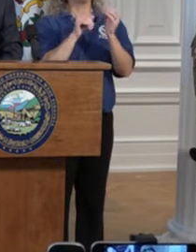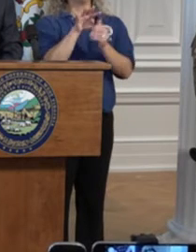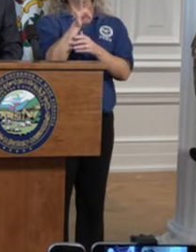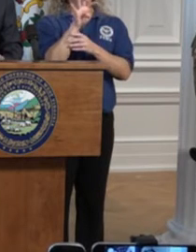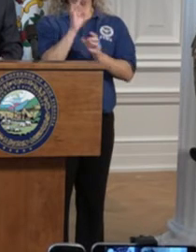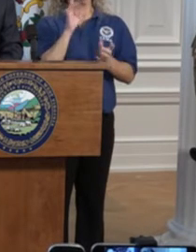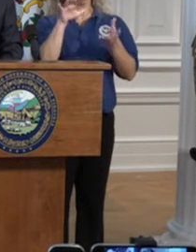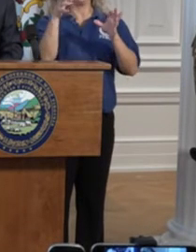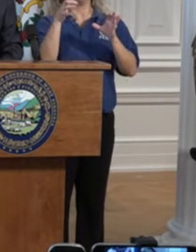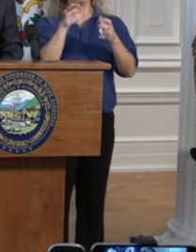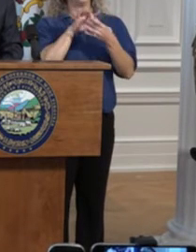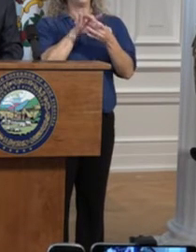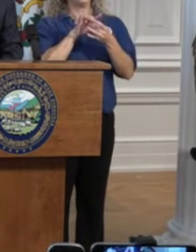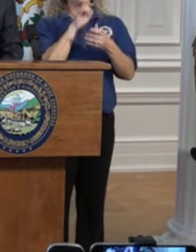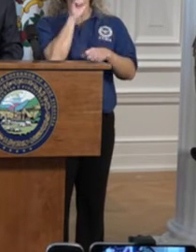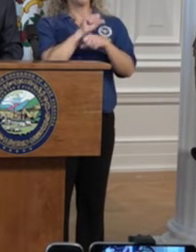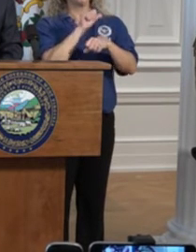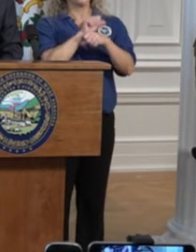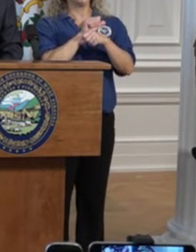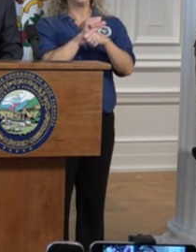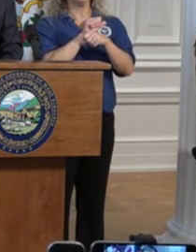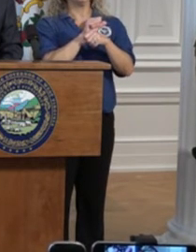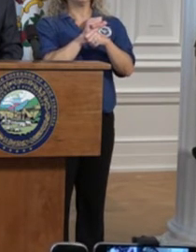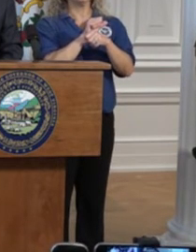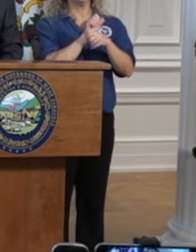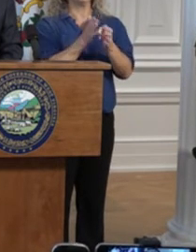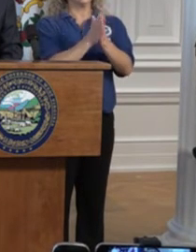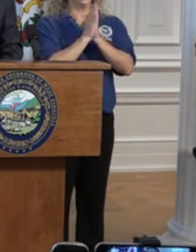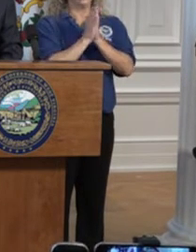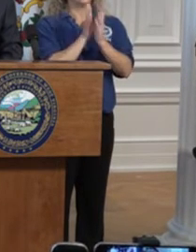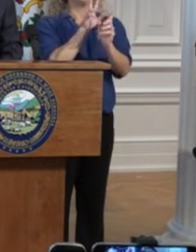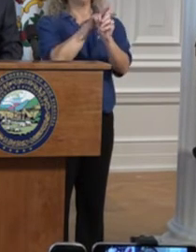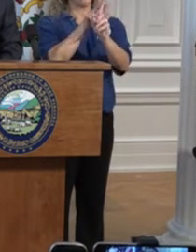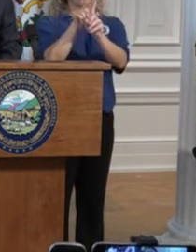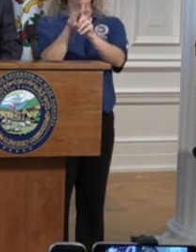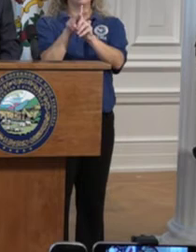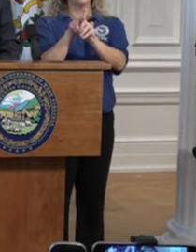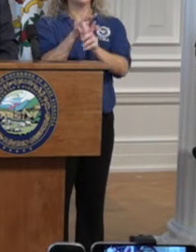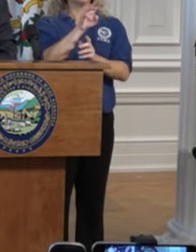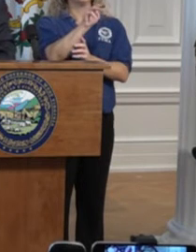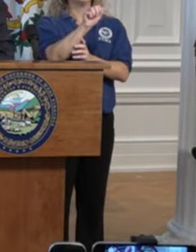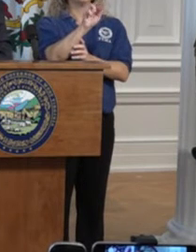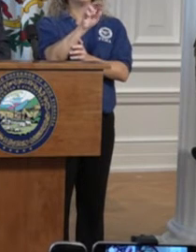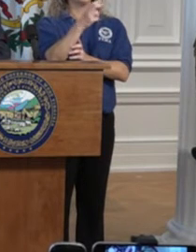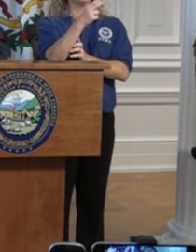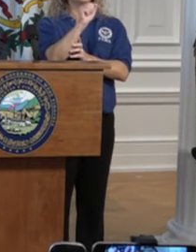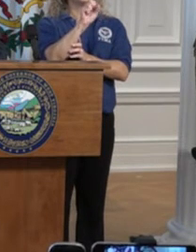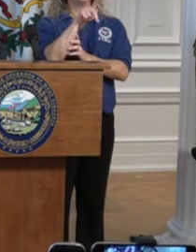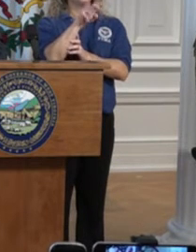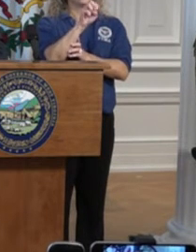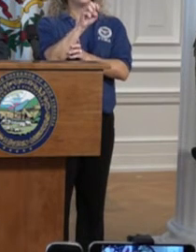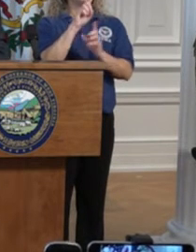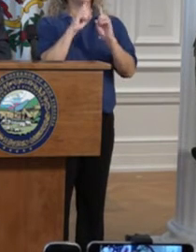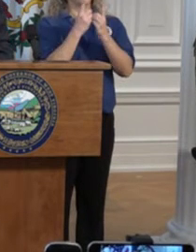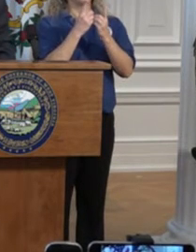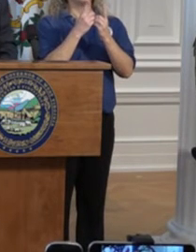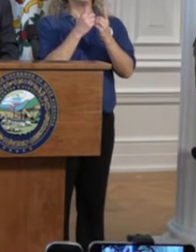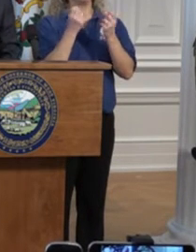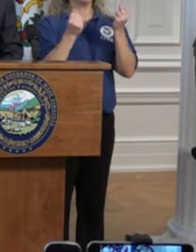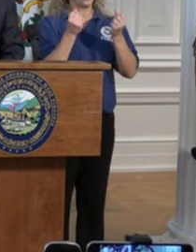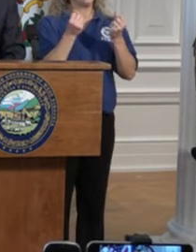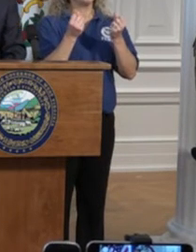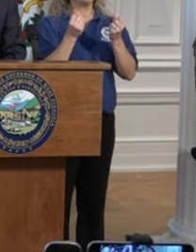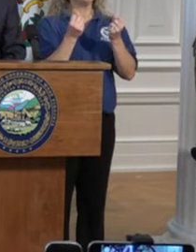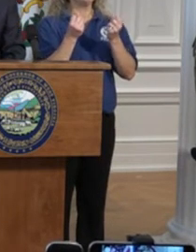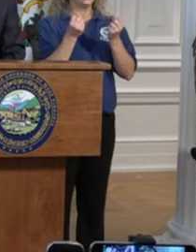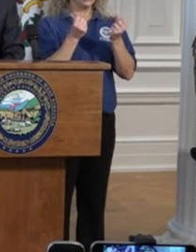400 disaster-related unemployment claims have been filed. Marcia Spade from the Department of Motor Vehicles in Summersville